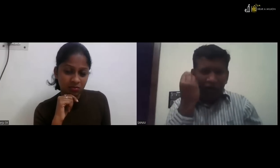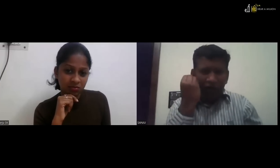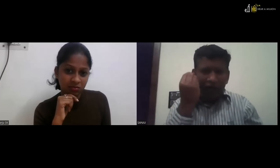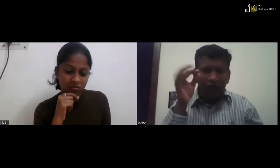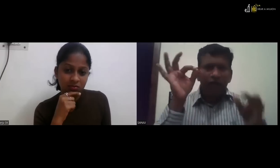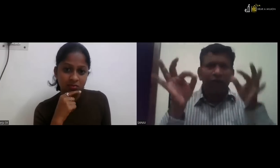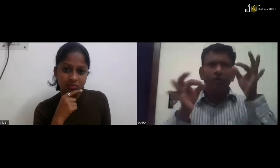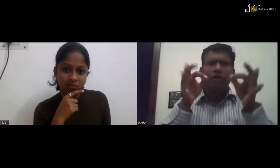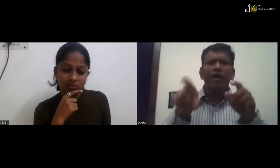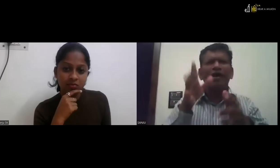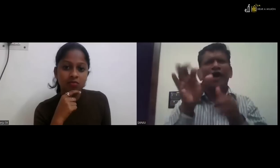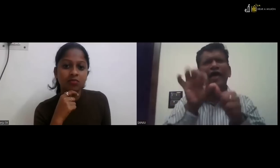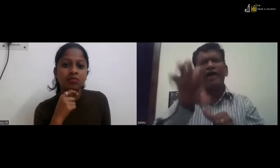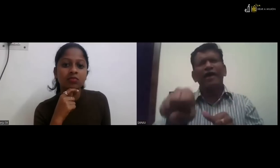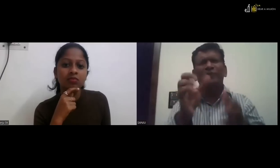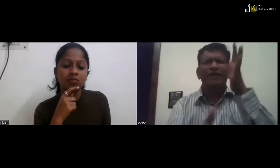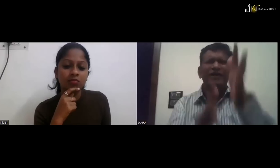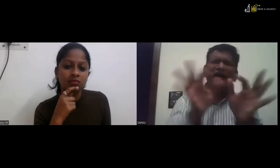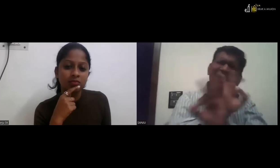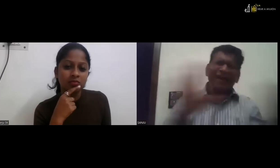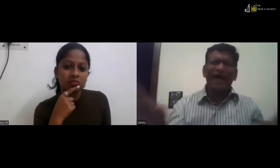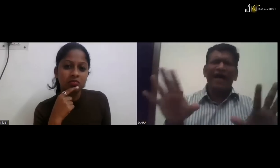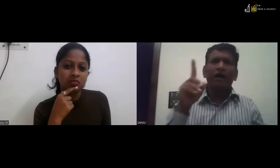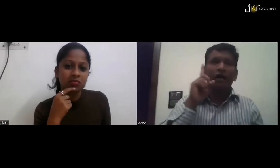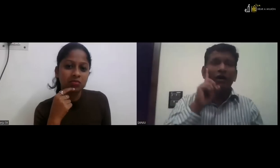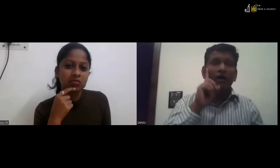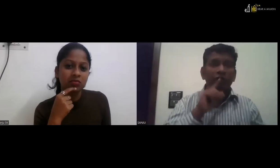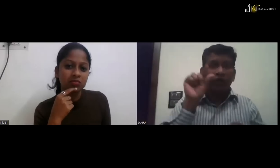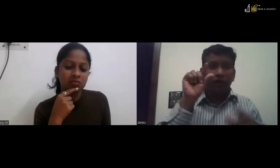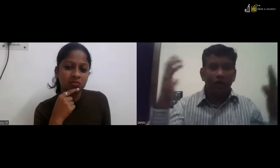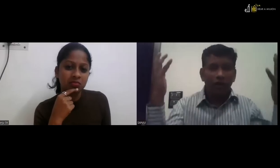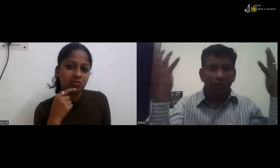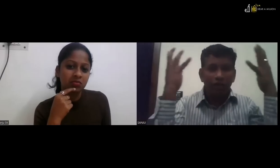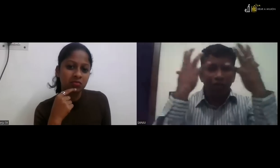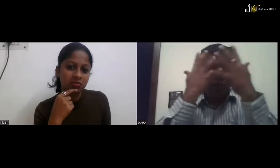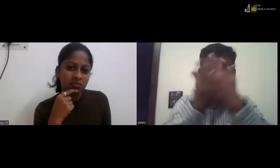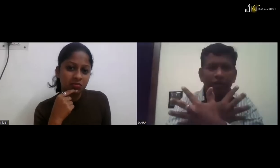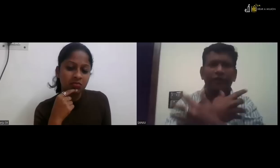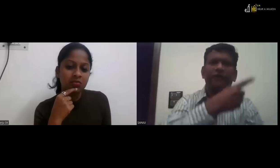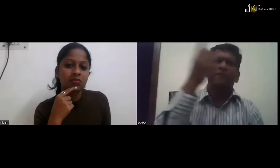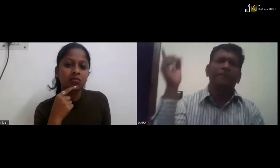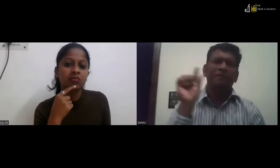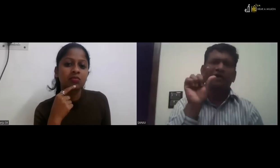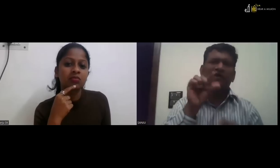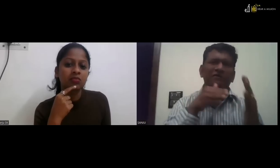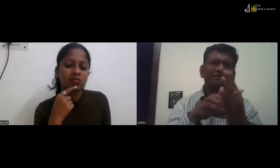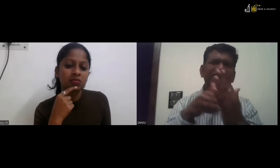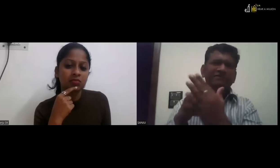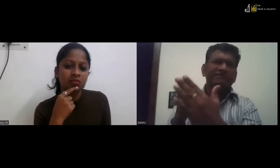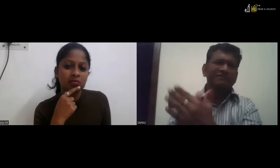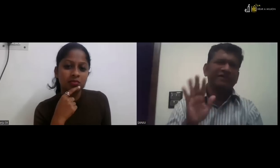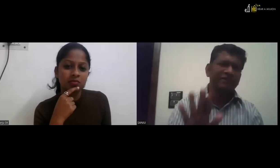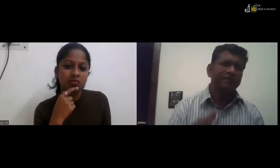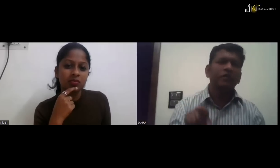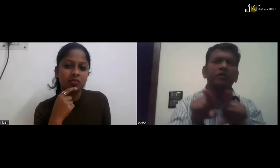Google form, that what should I put? Should I put about the deaf or should I put about the hearing or something? So they are